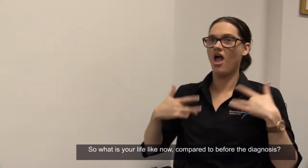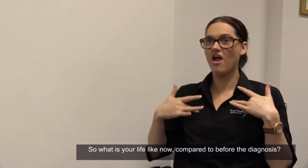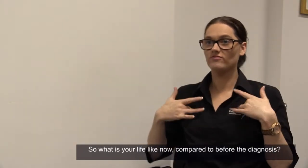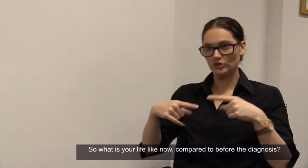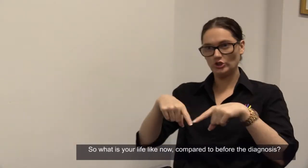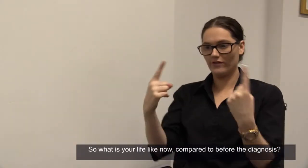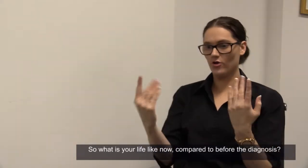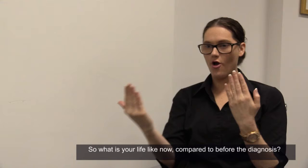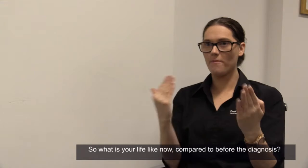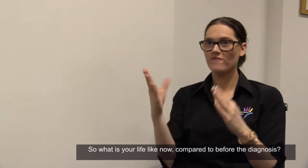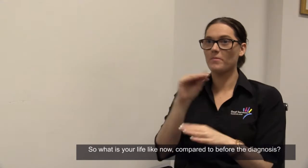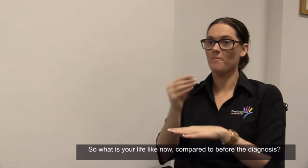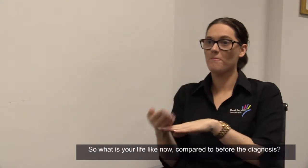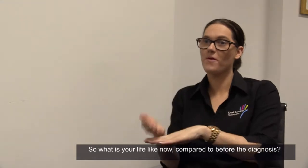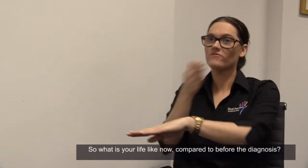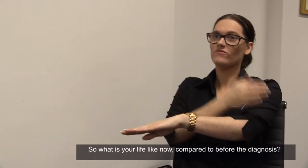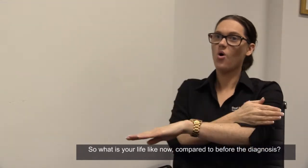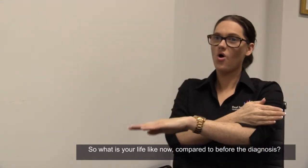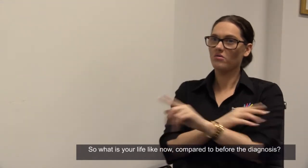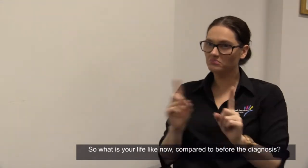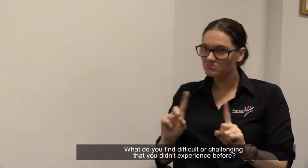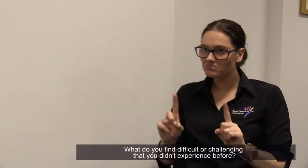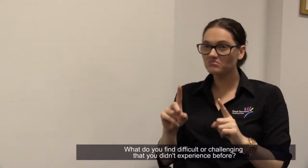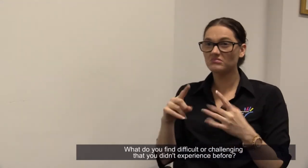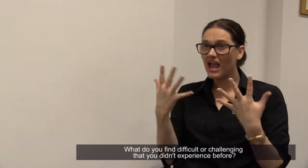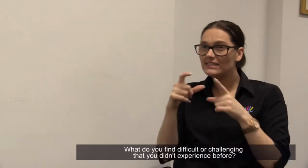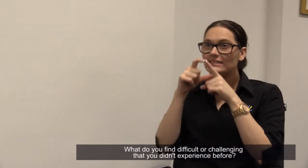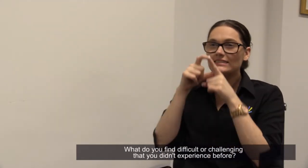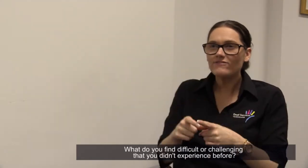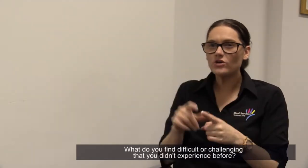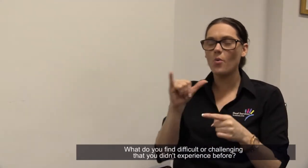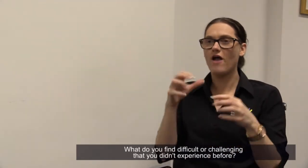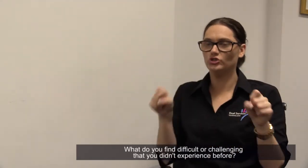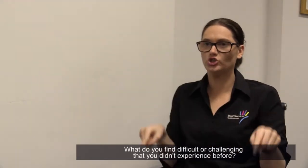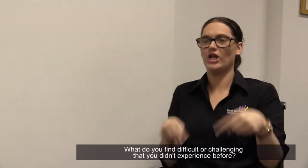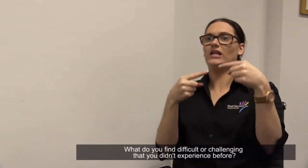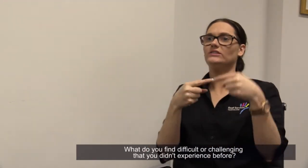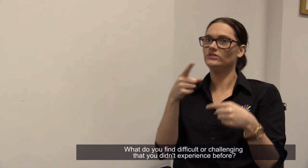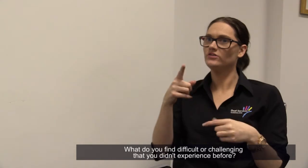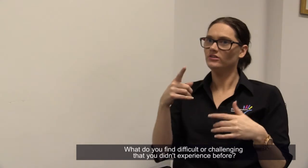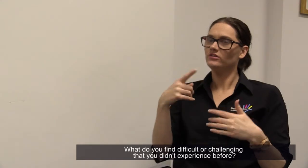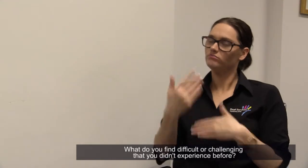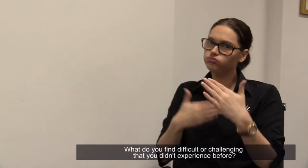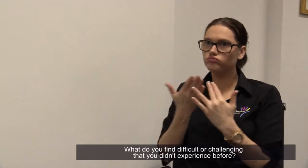your life like now compared to before the diagnosis? What do you find difficult or challenging that you didn't experience before?